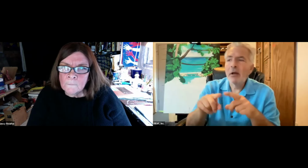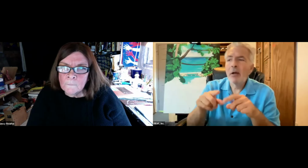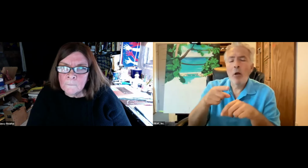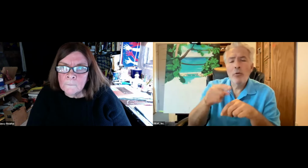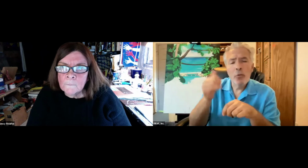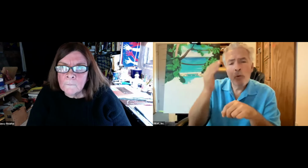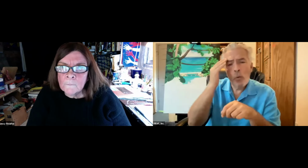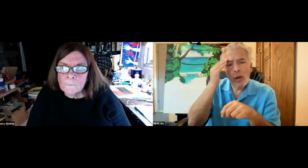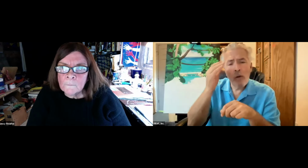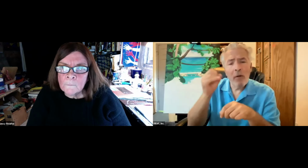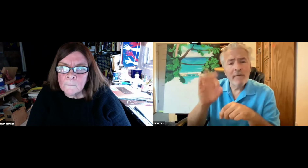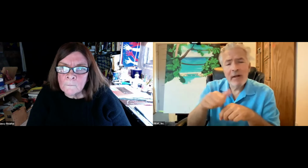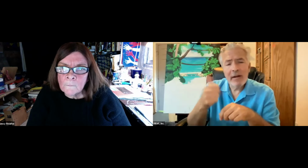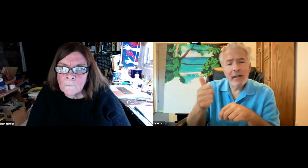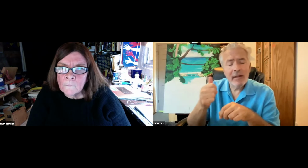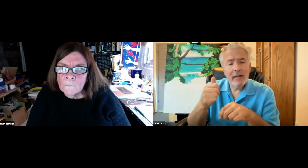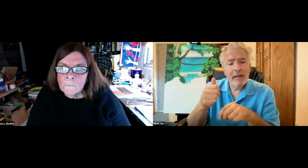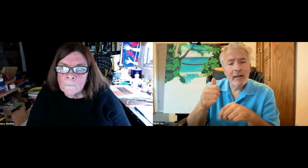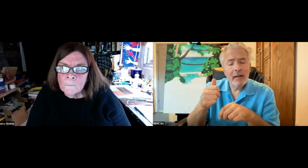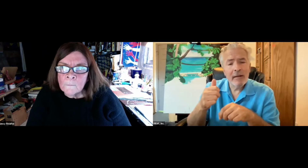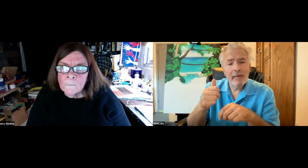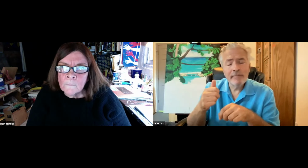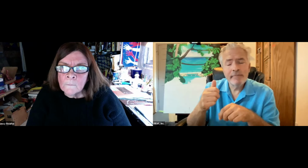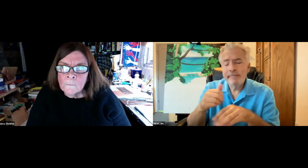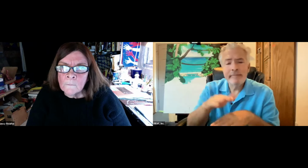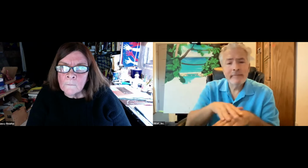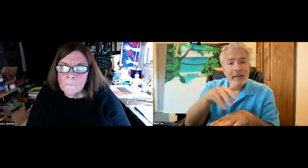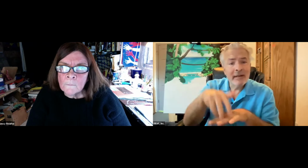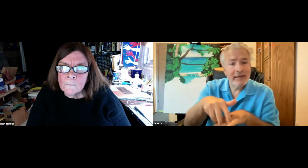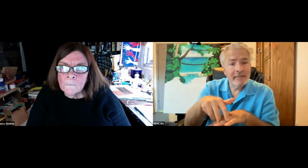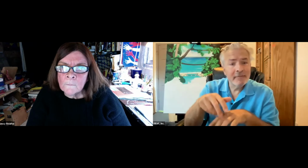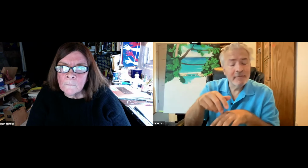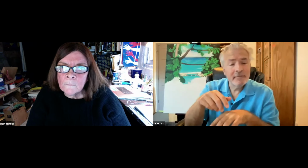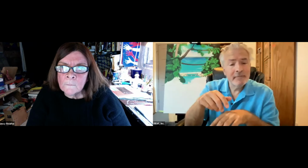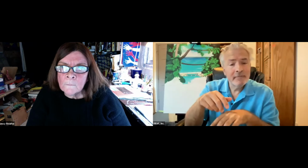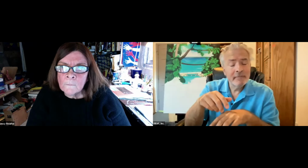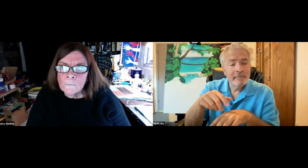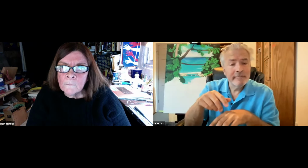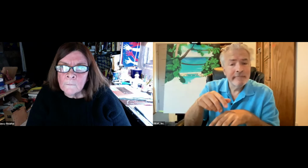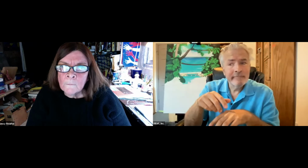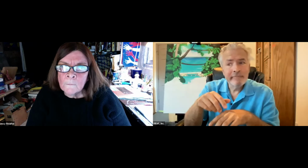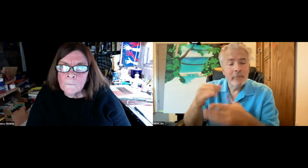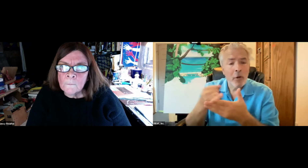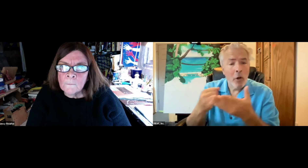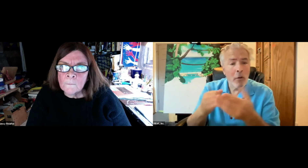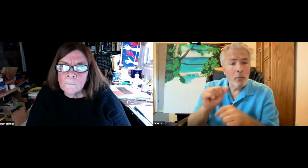I don't know if you know the answer to this, but are you aware of any other indigenous